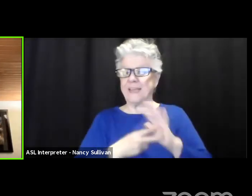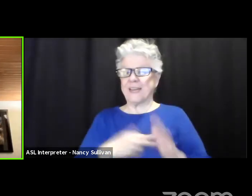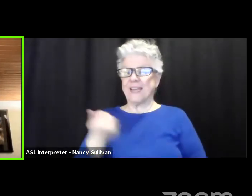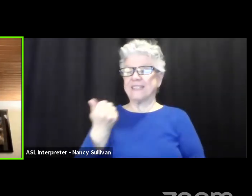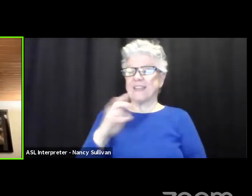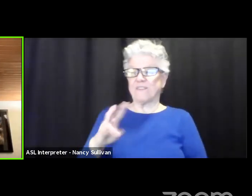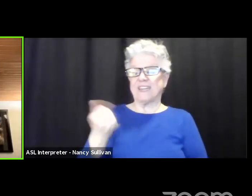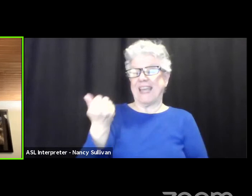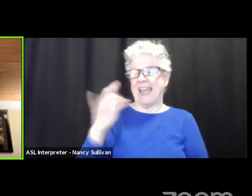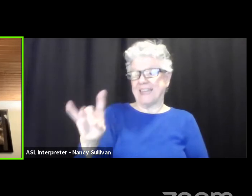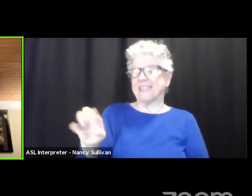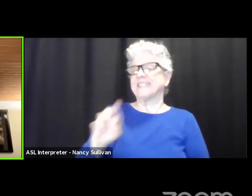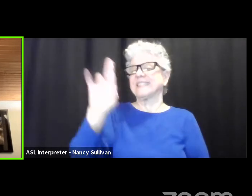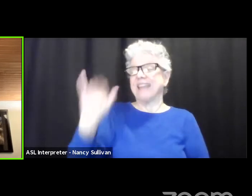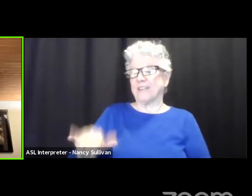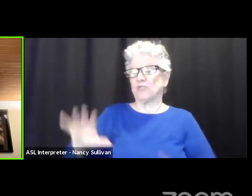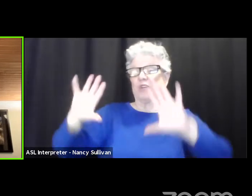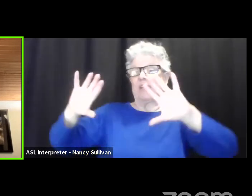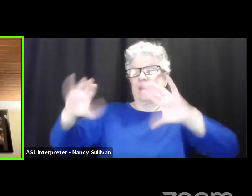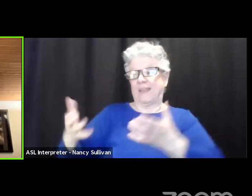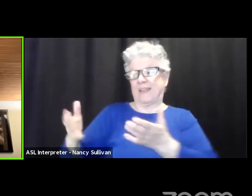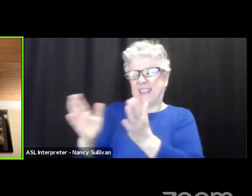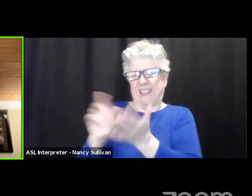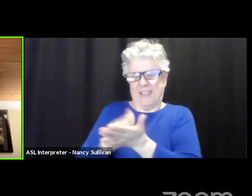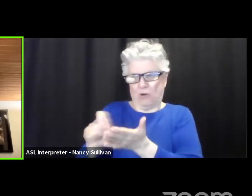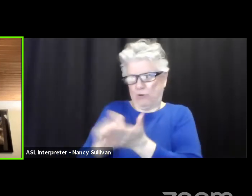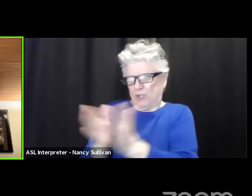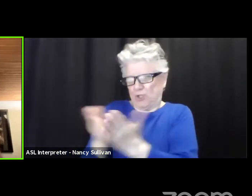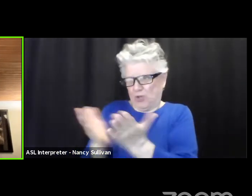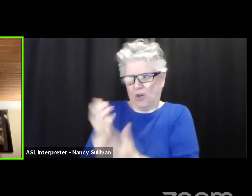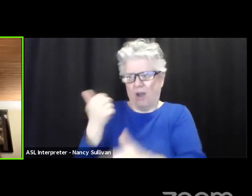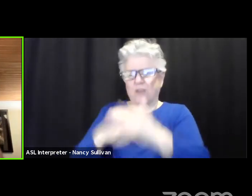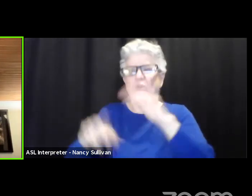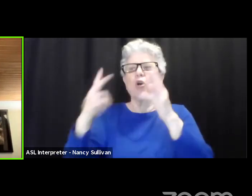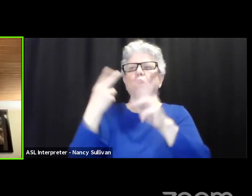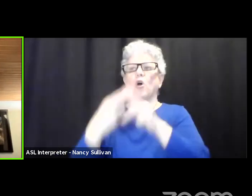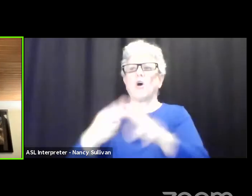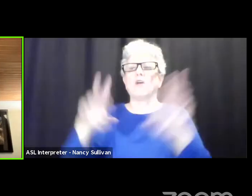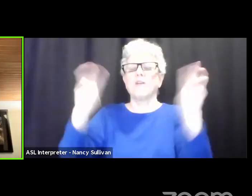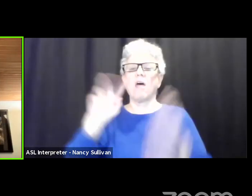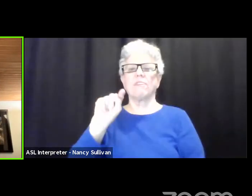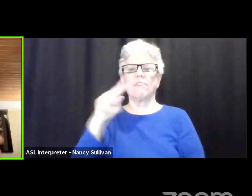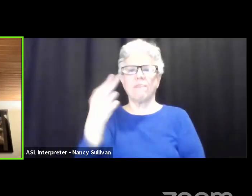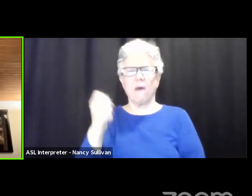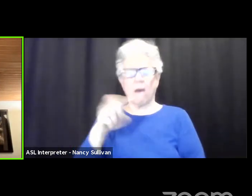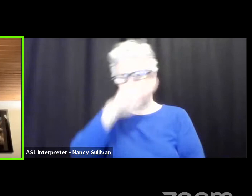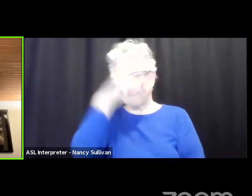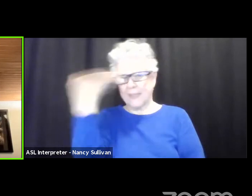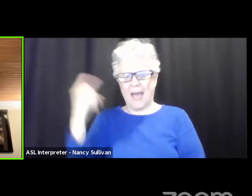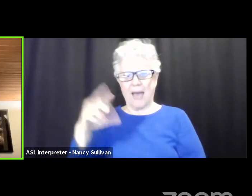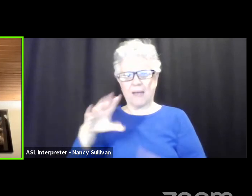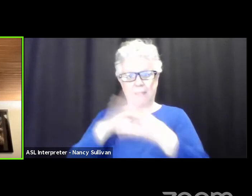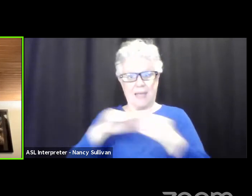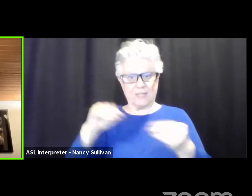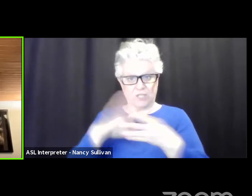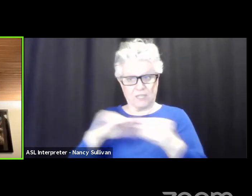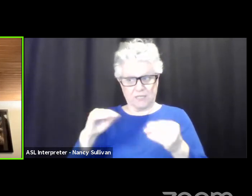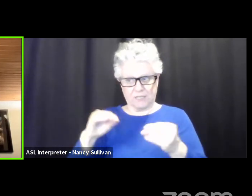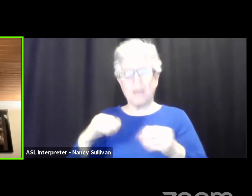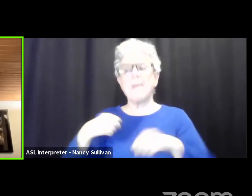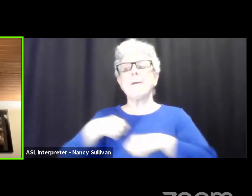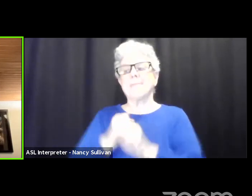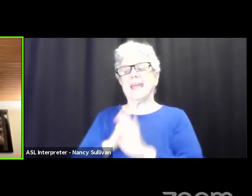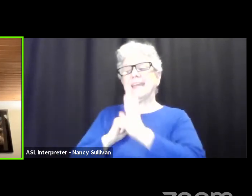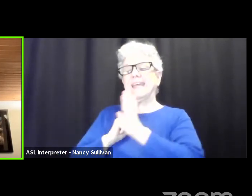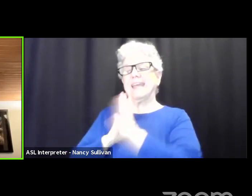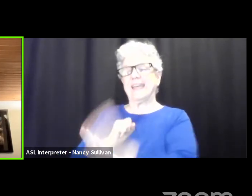and 18th century body of literature identified under the heading The Black Legend popularized Sepúlveda's readings